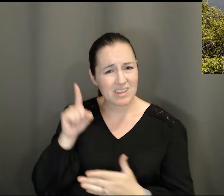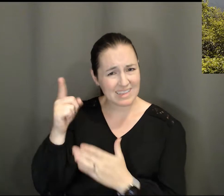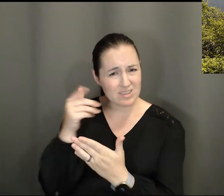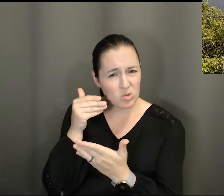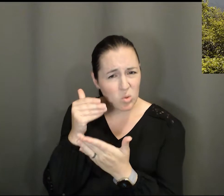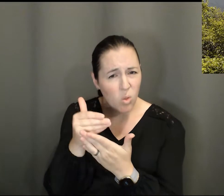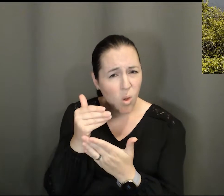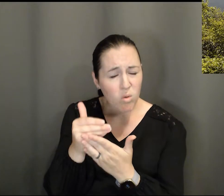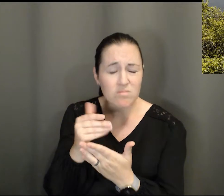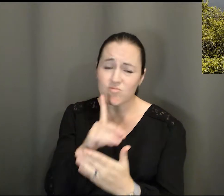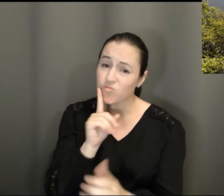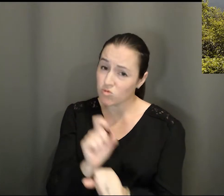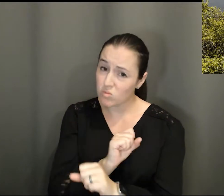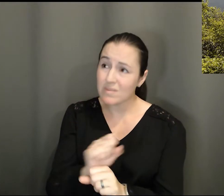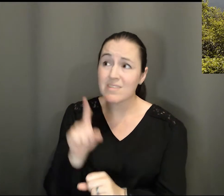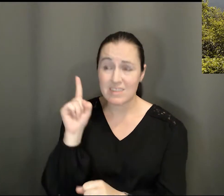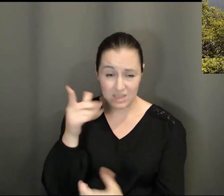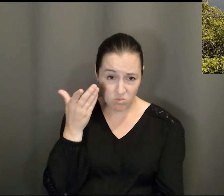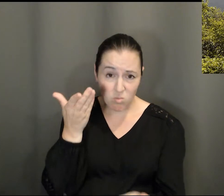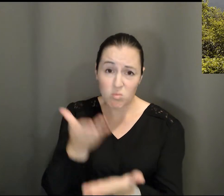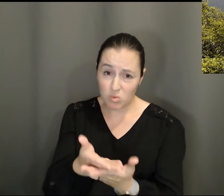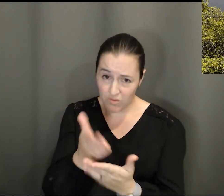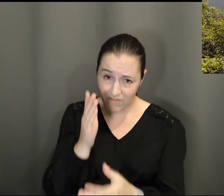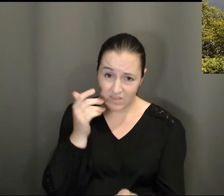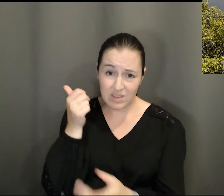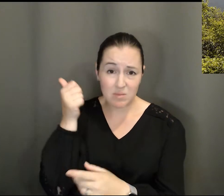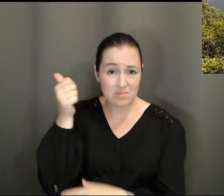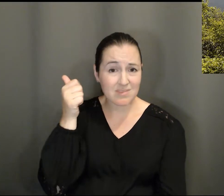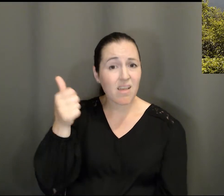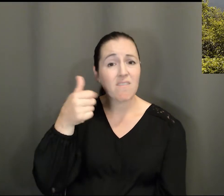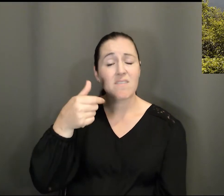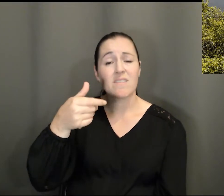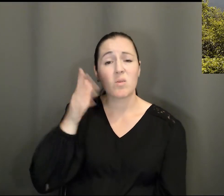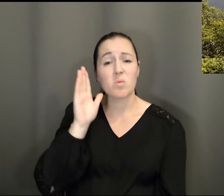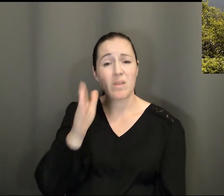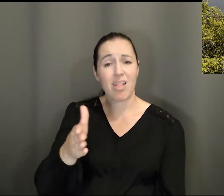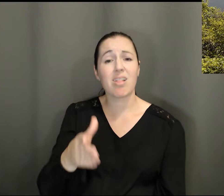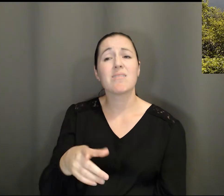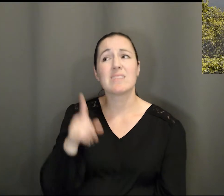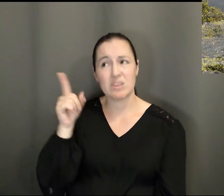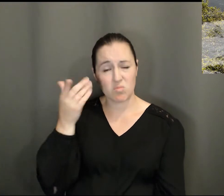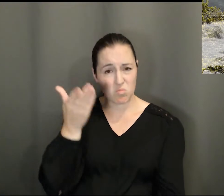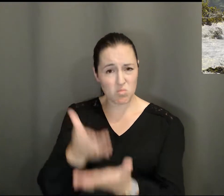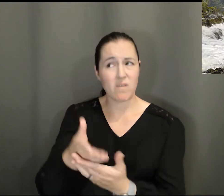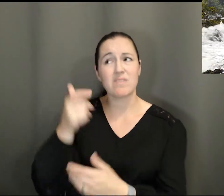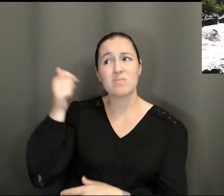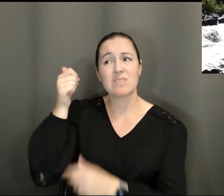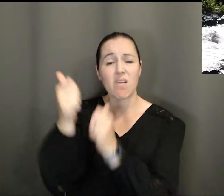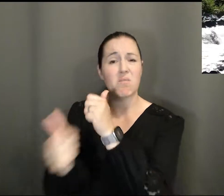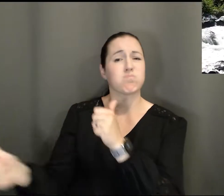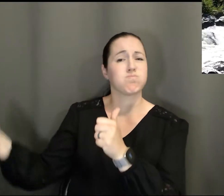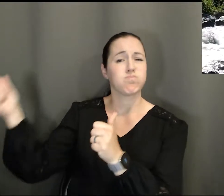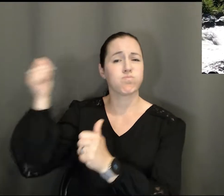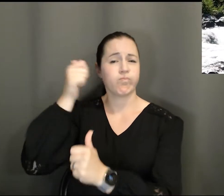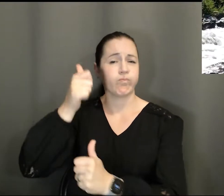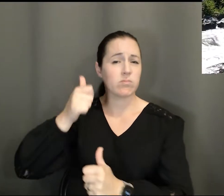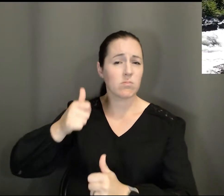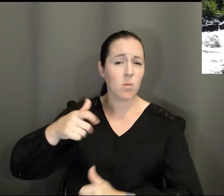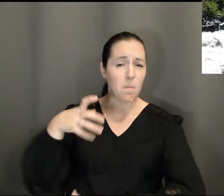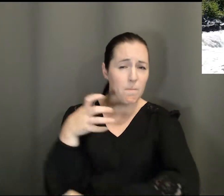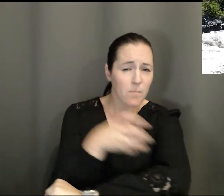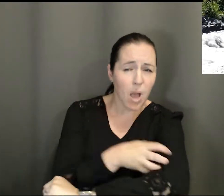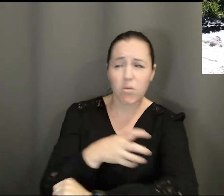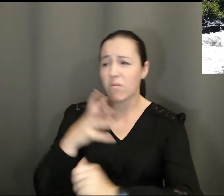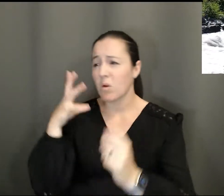himself to be big and powerful and beautiful, present and all-knowing in your